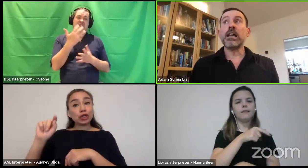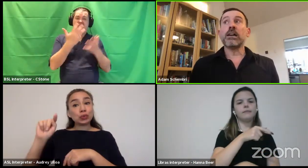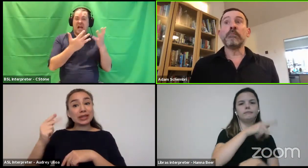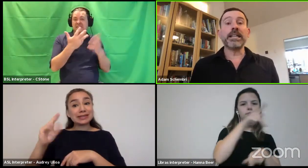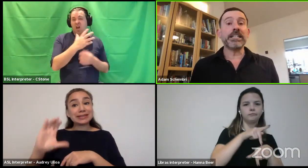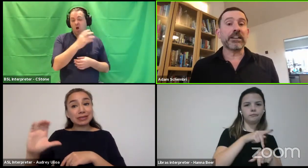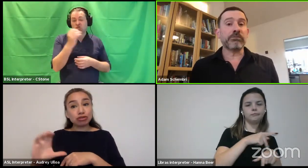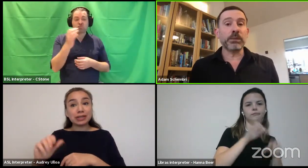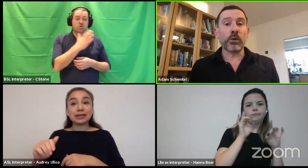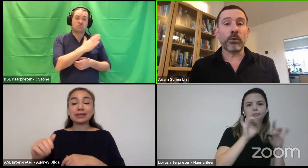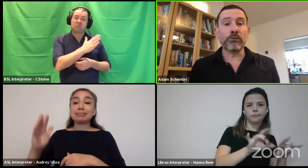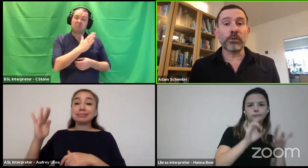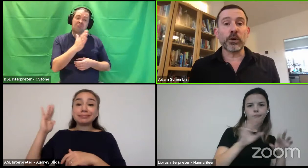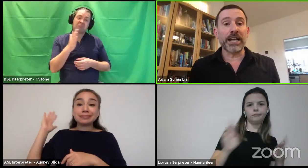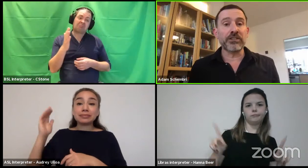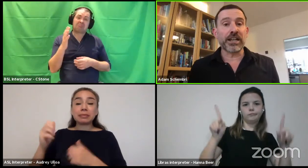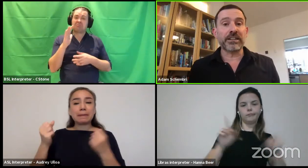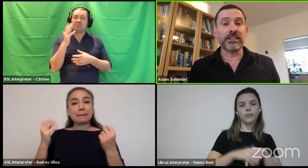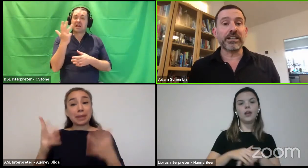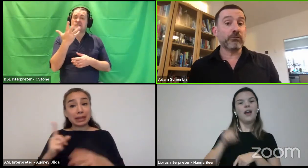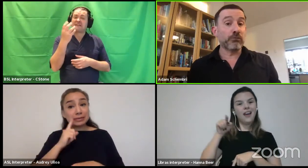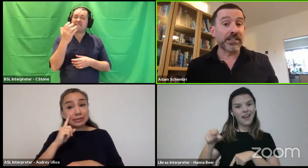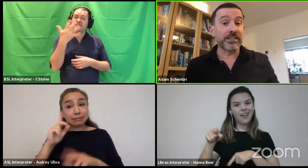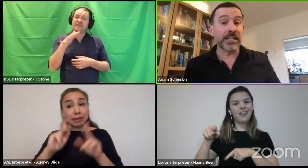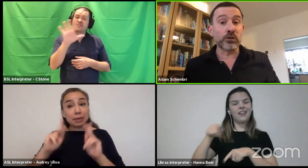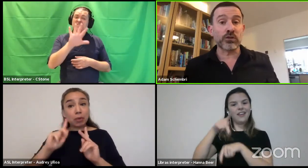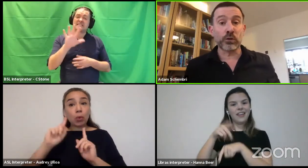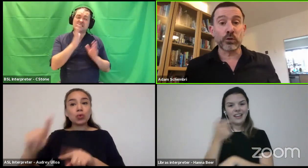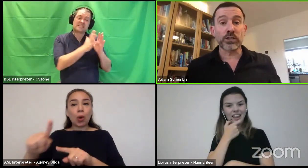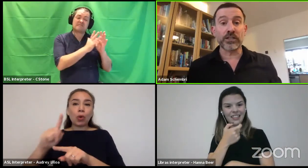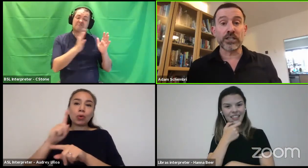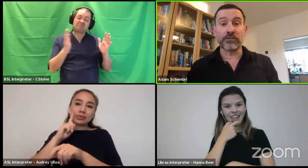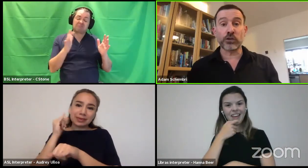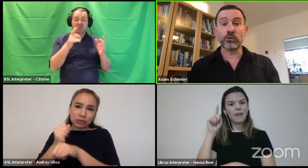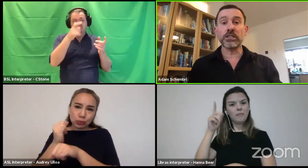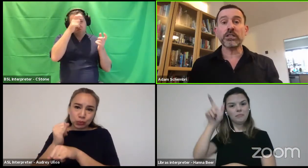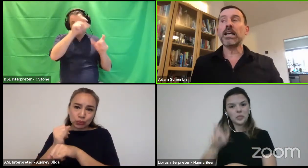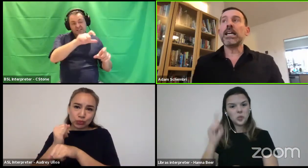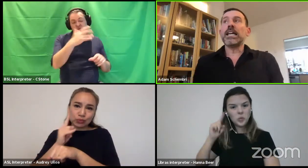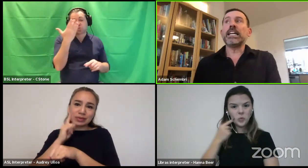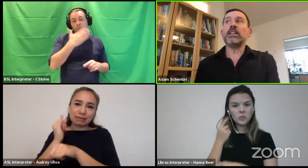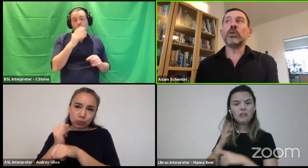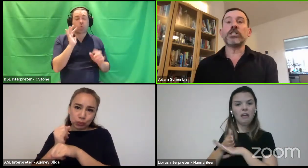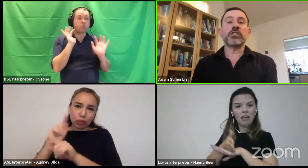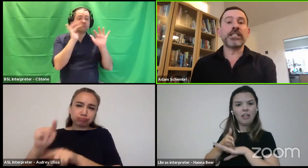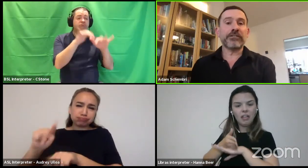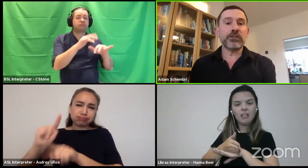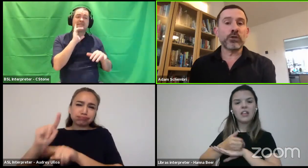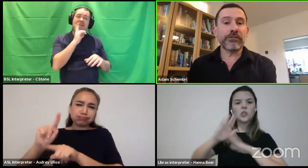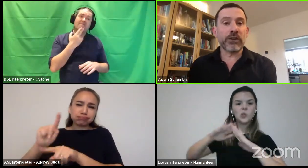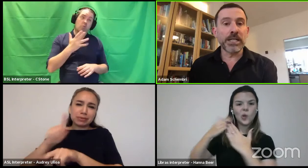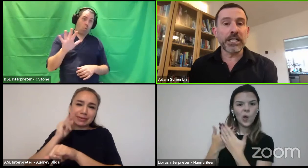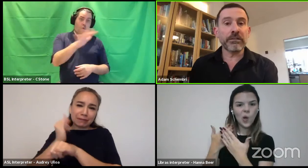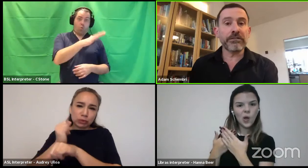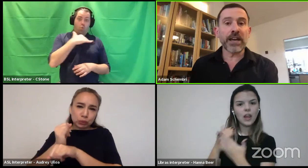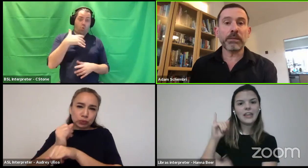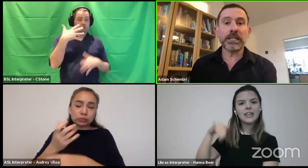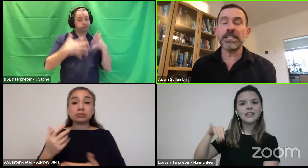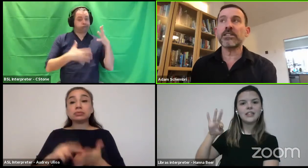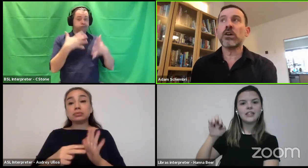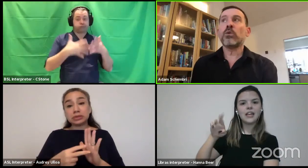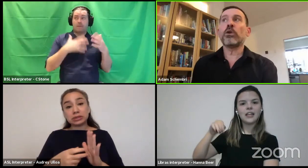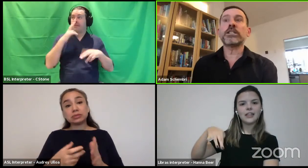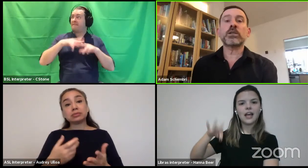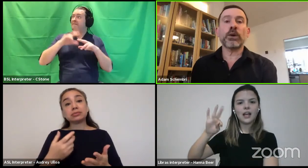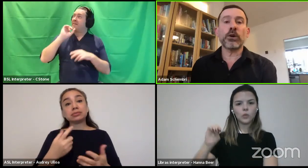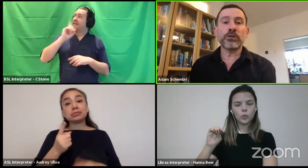century, many deaf people were educated in residential schools for deaf children, in which deaf children from hearing